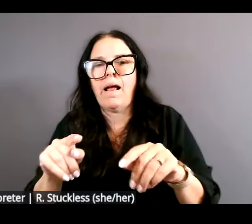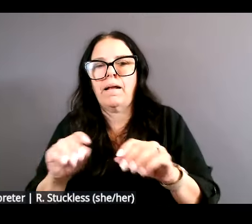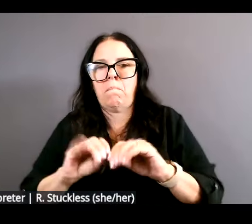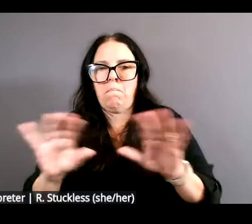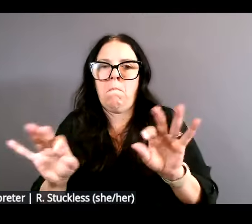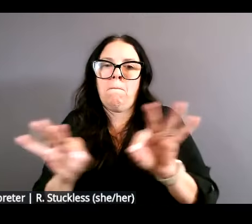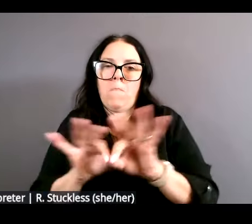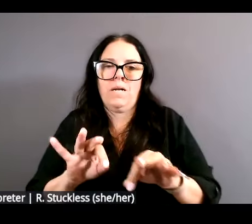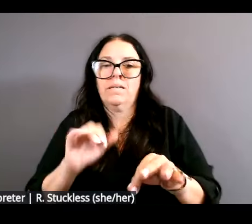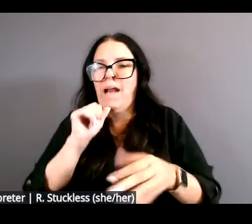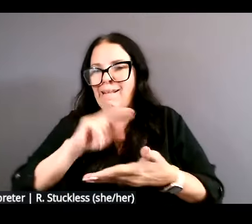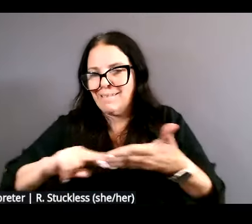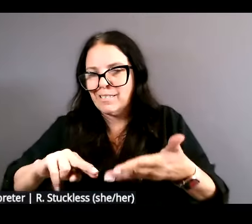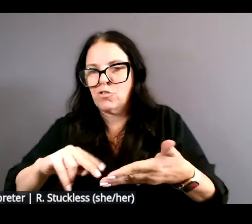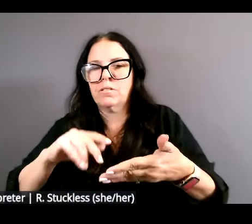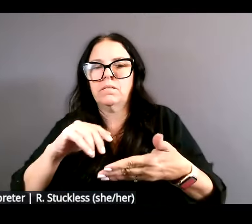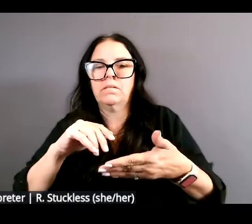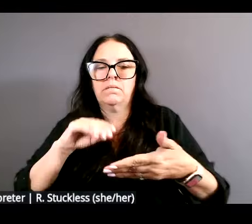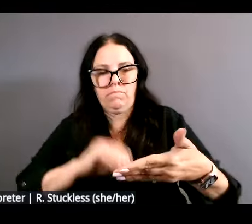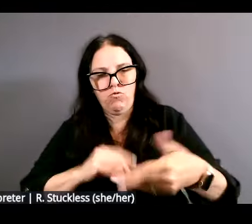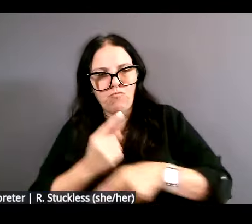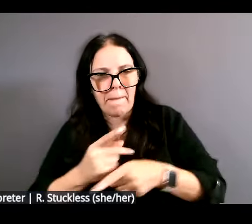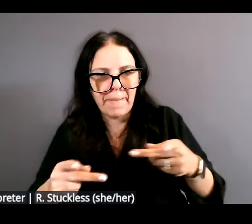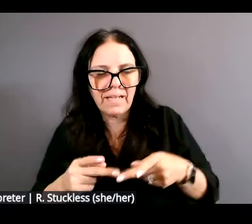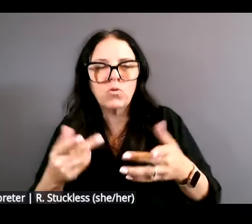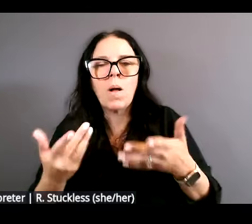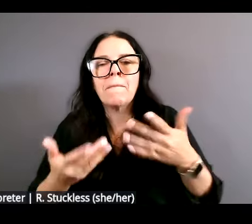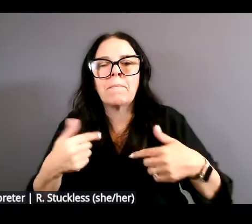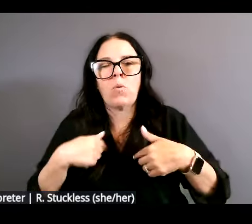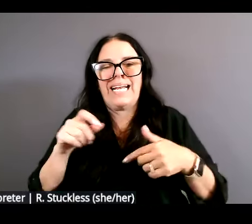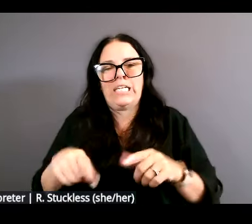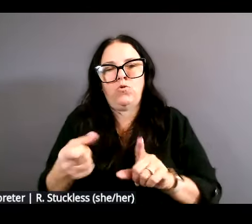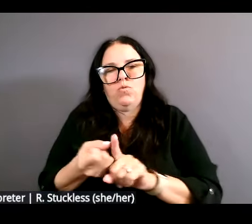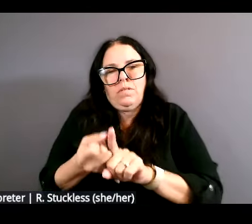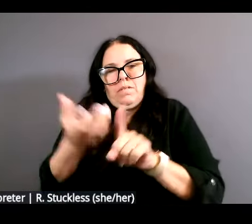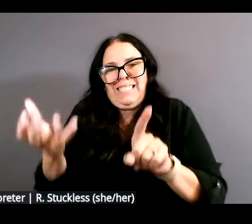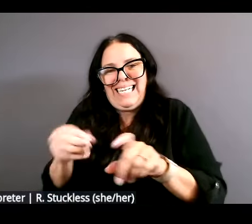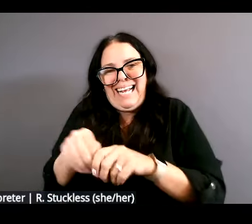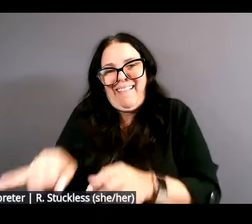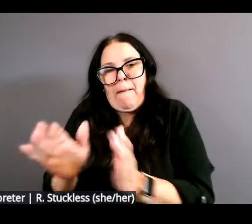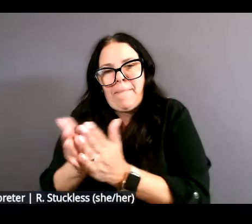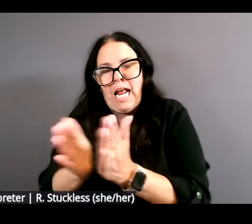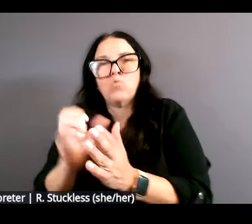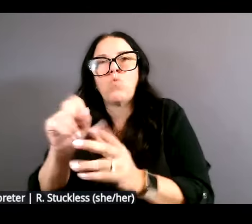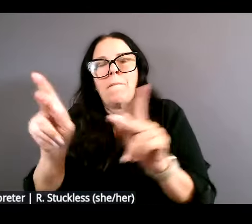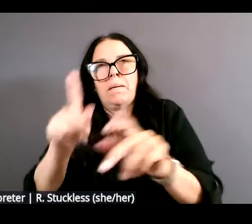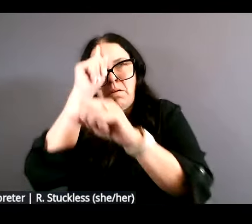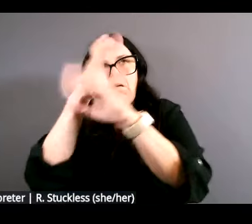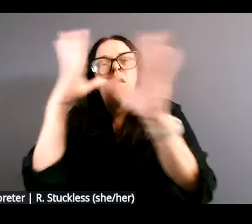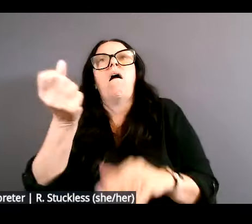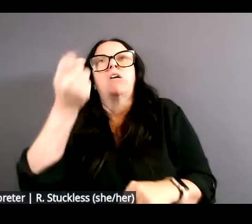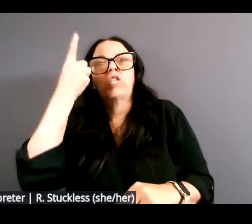say. So I think we might need to provide greater language in the manual just to make that